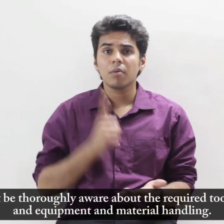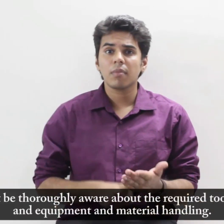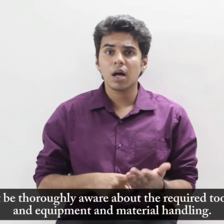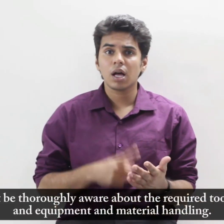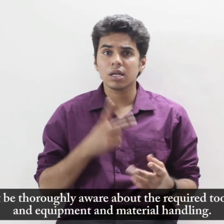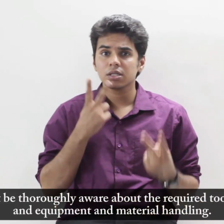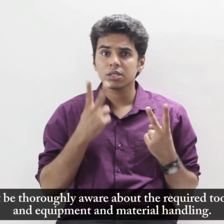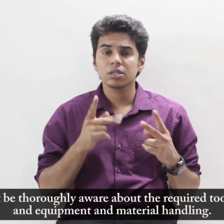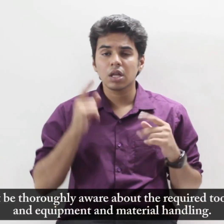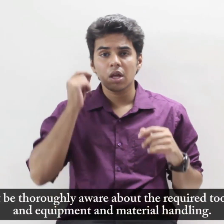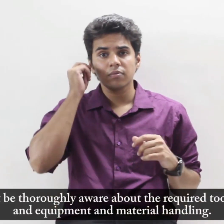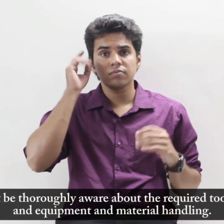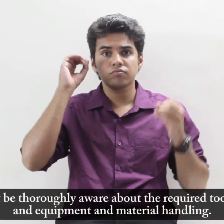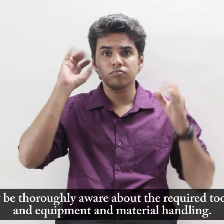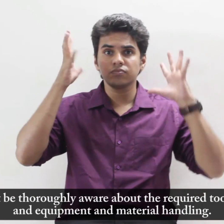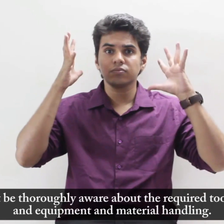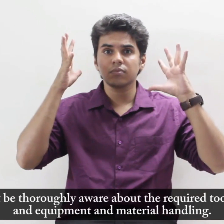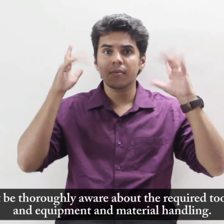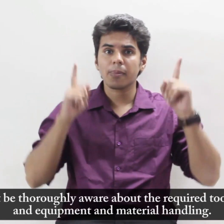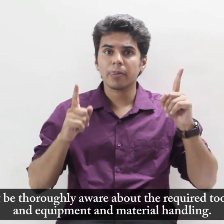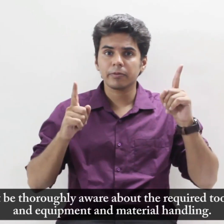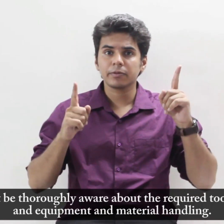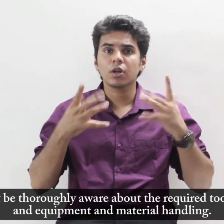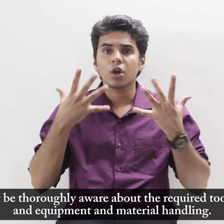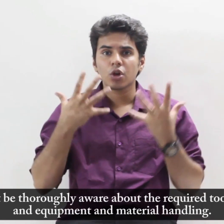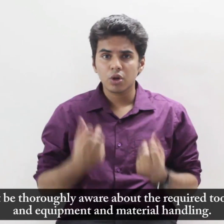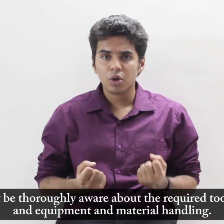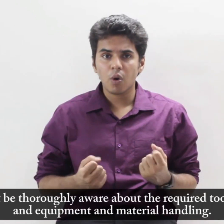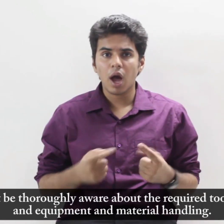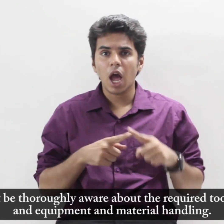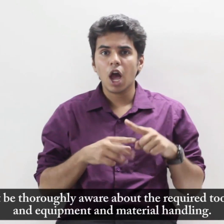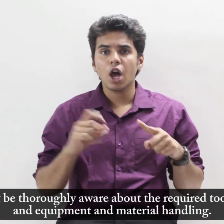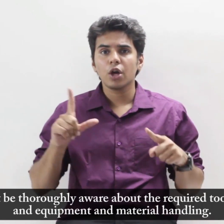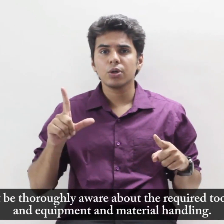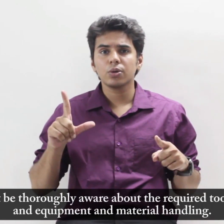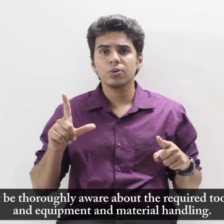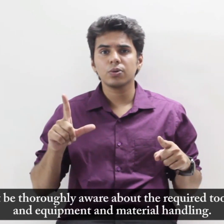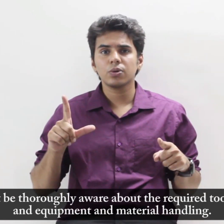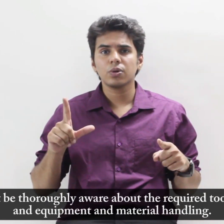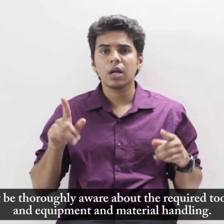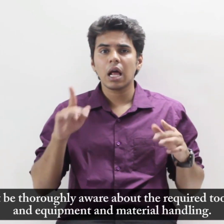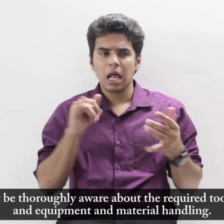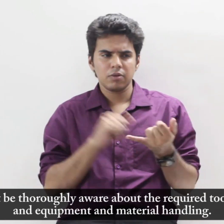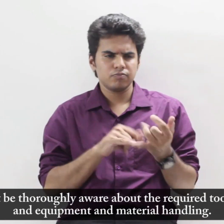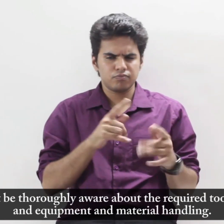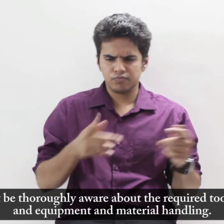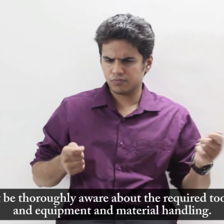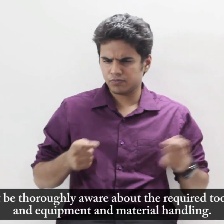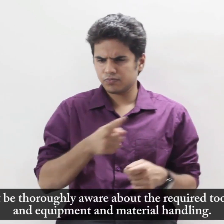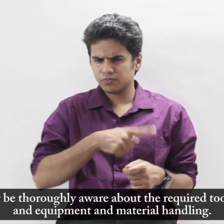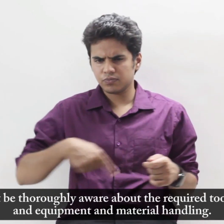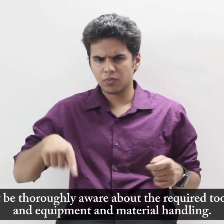One must be thoroughly aware about the required tools, settings, and equipment and material handling.